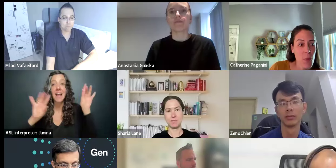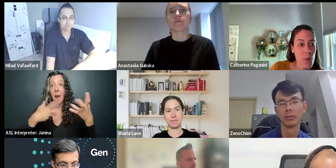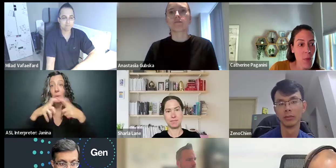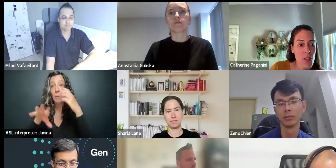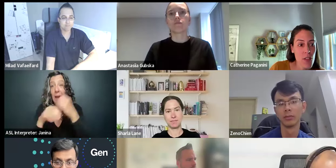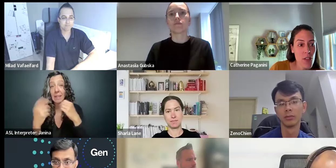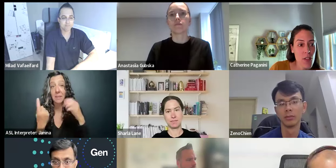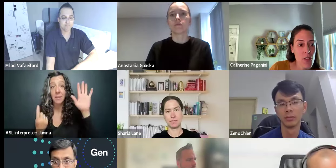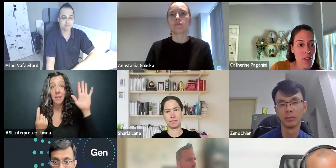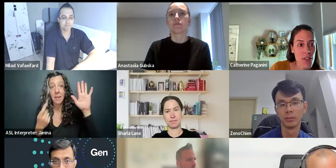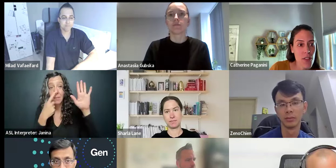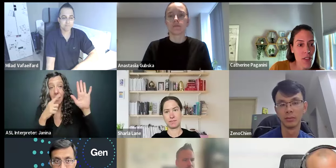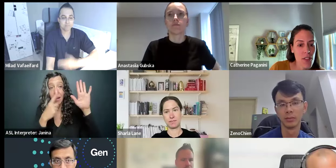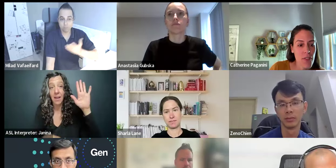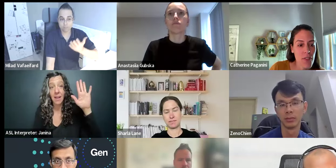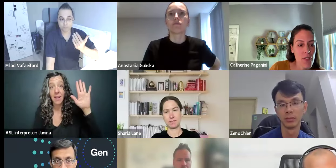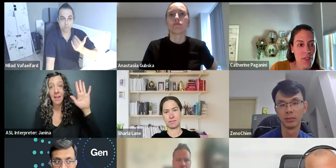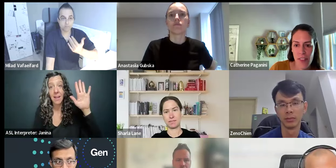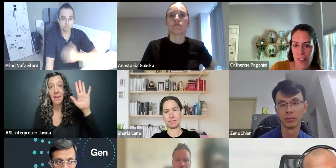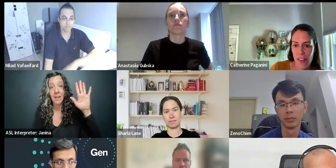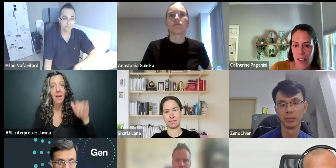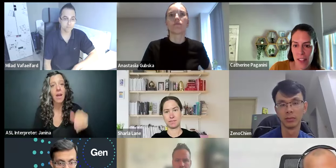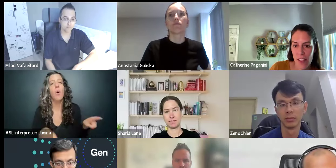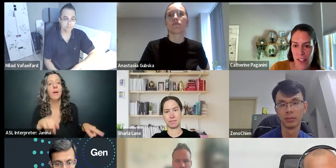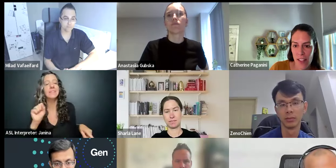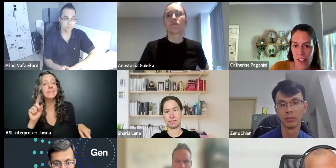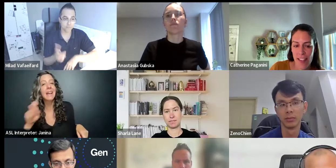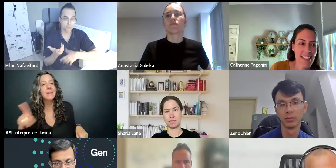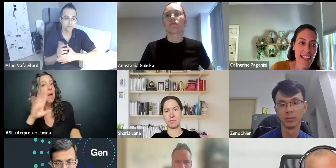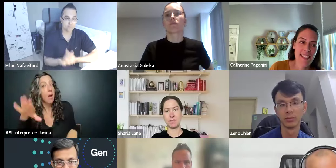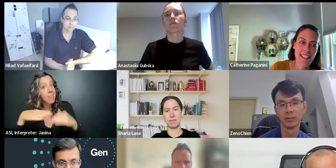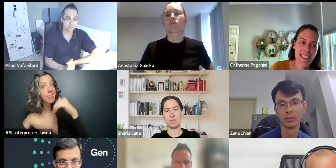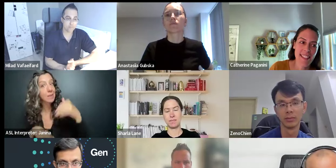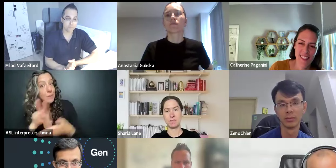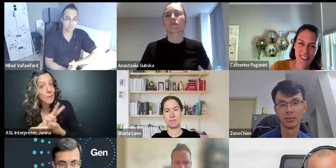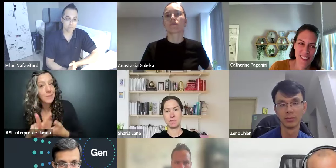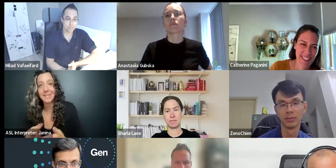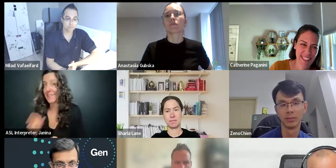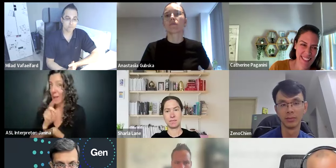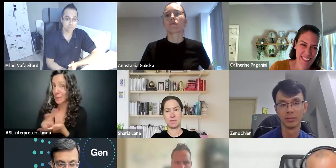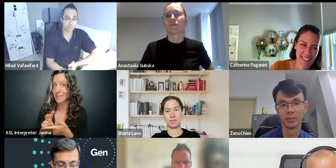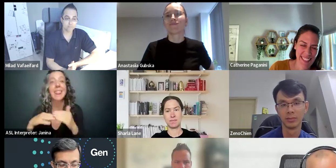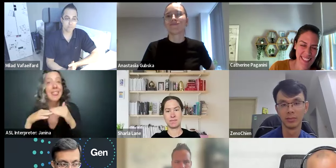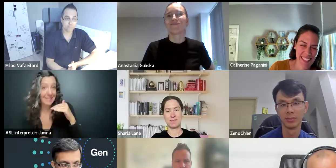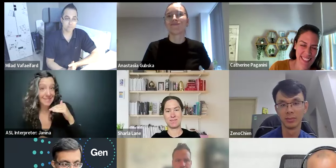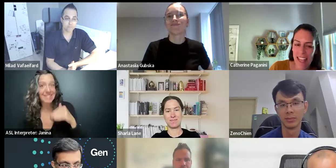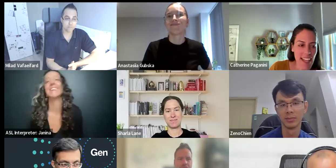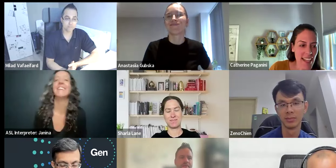Less than 2 weeks. Yes, less than 2 weeks,